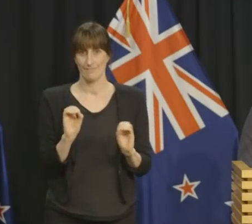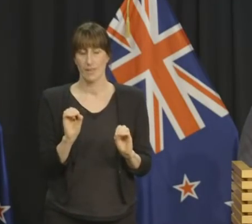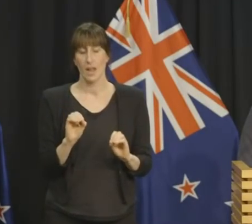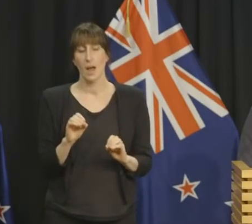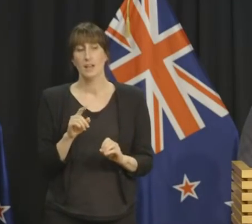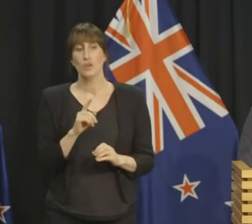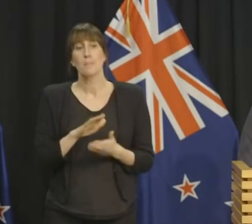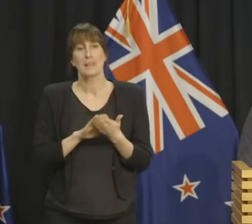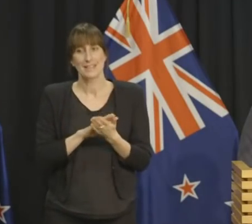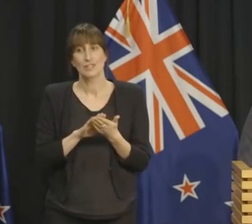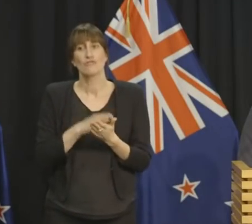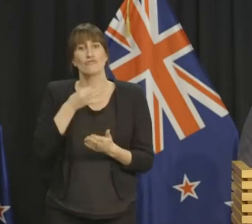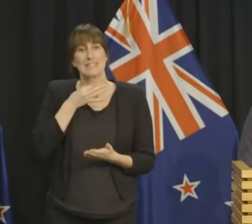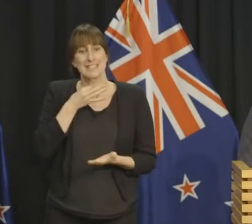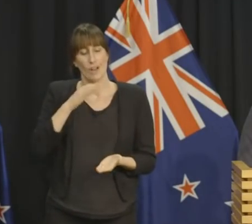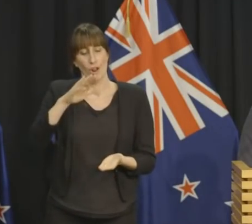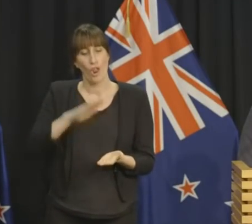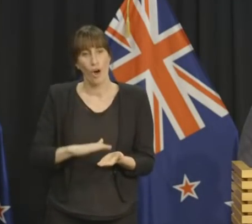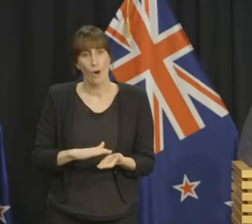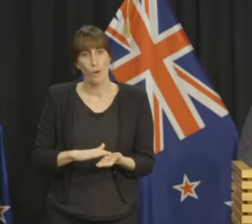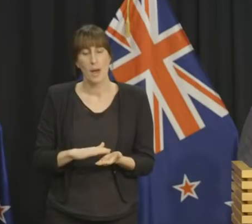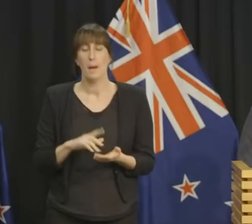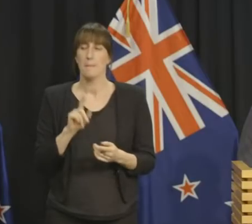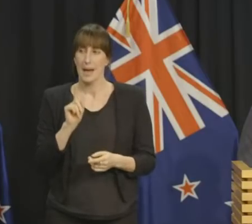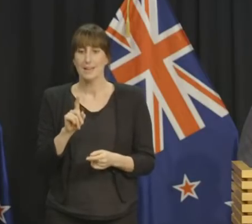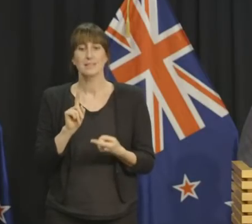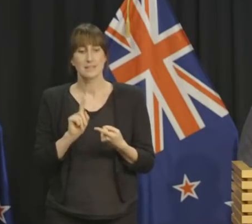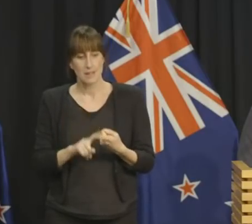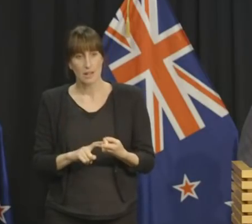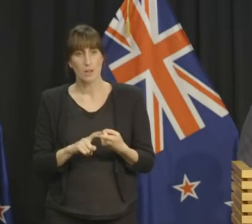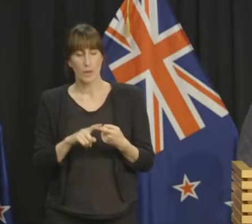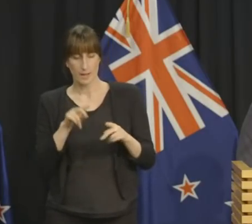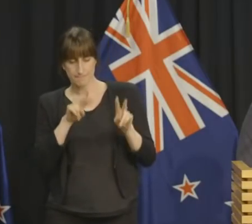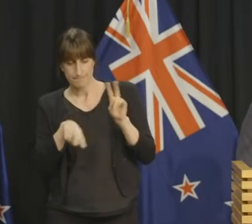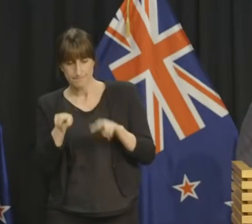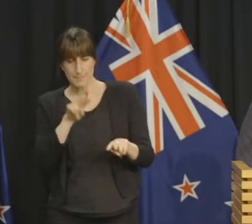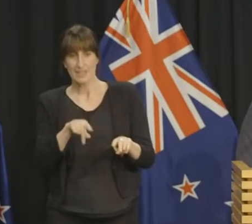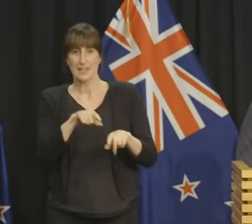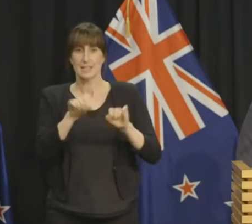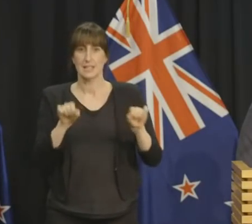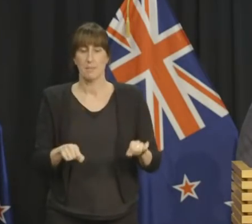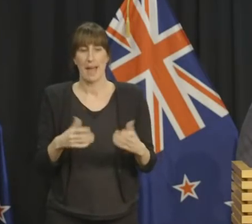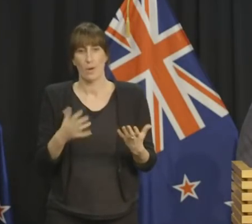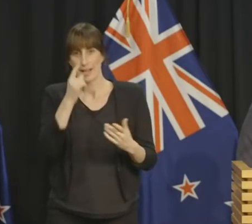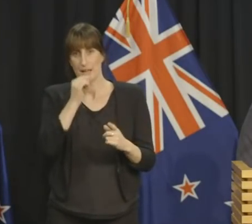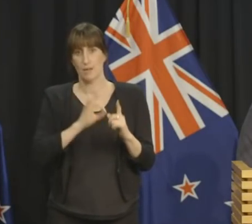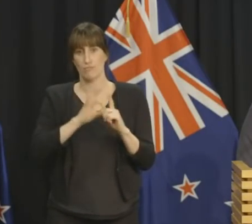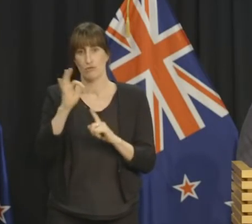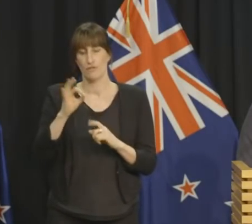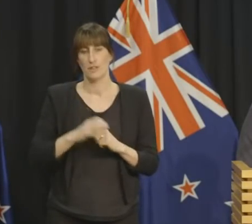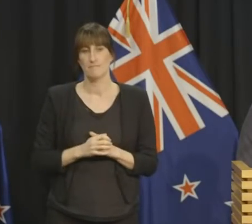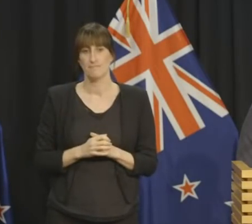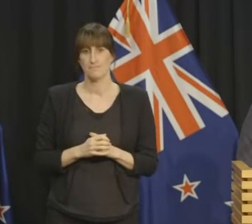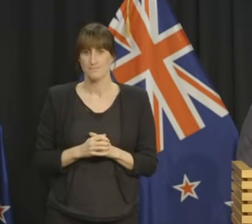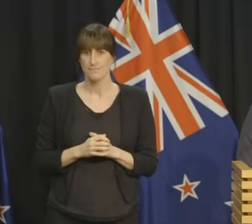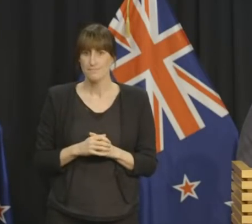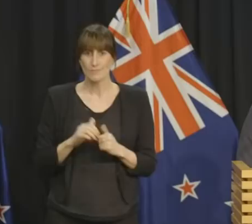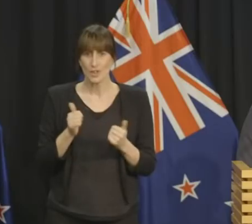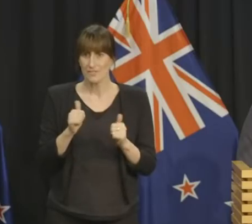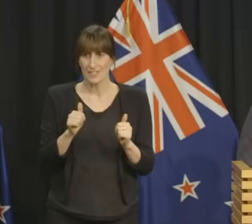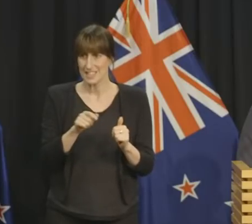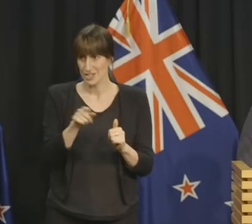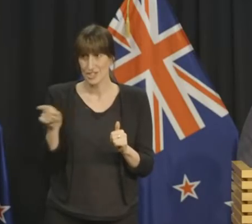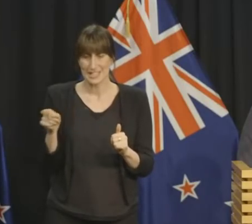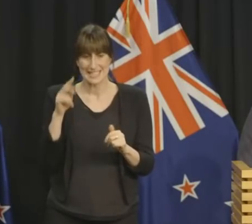very closely at how the system is operating and where it can continue to be improved. I think you've already seen evidence that that is happening on an